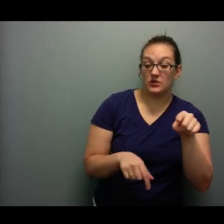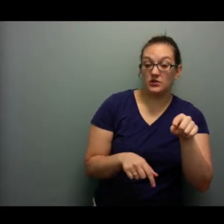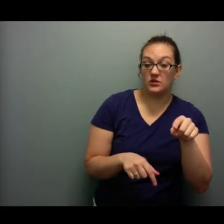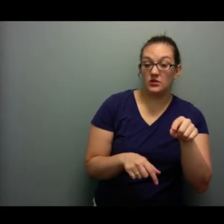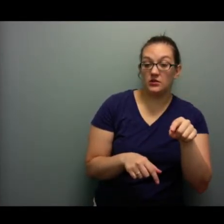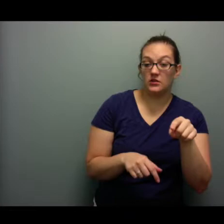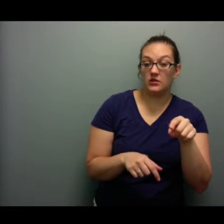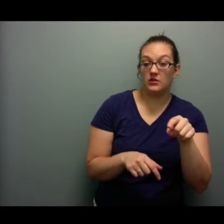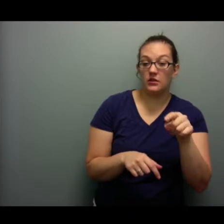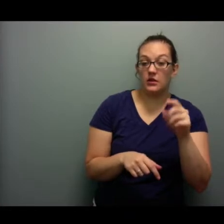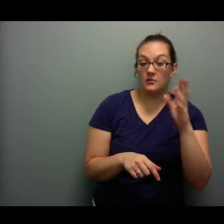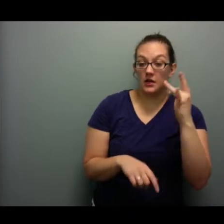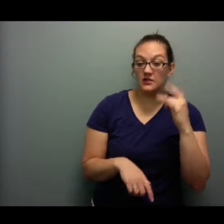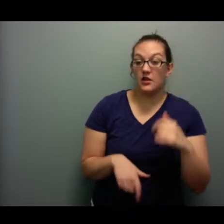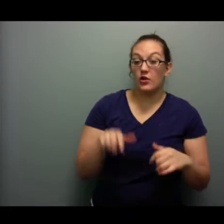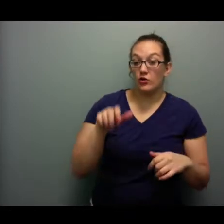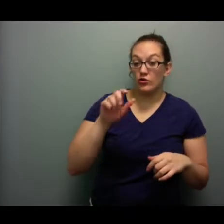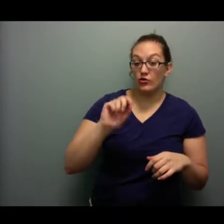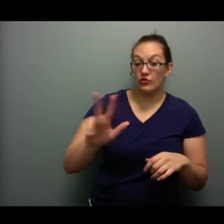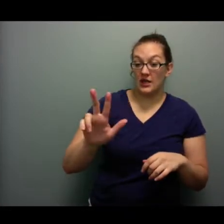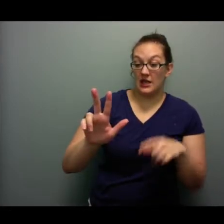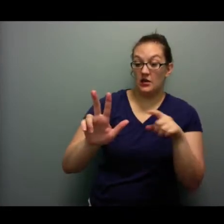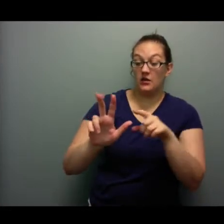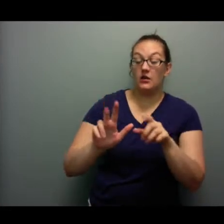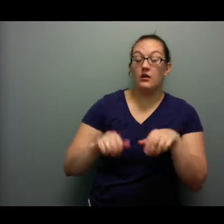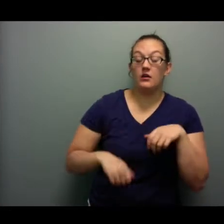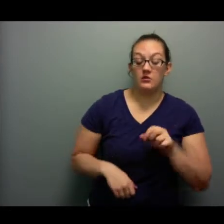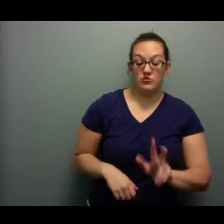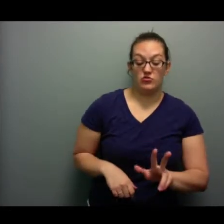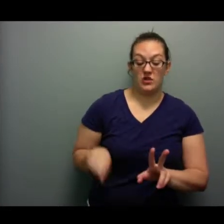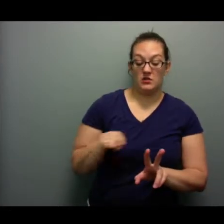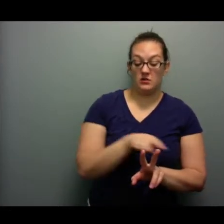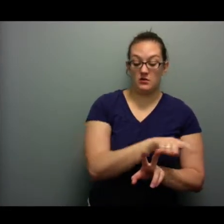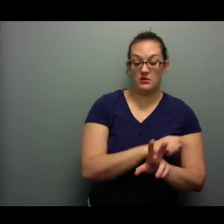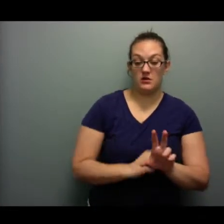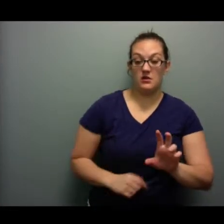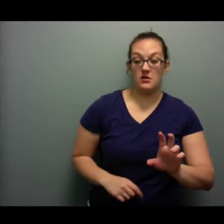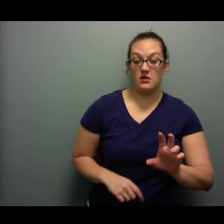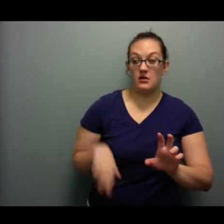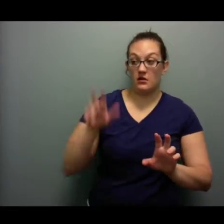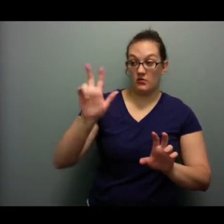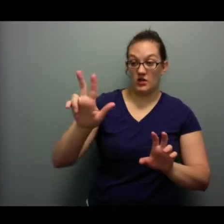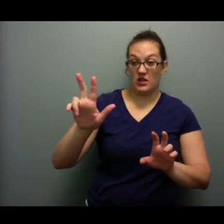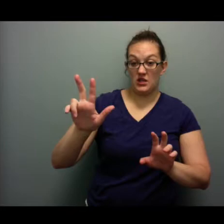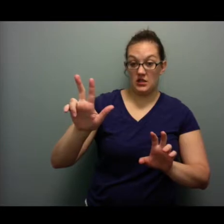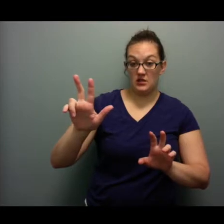Because 3, which is the length, and 3 inches the width, you multiply those two, and it gets 9.